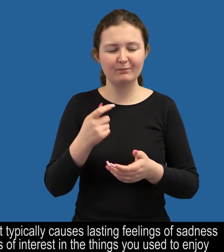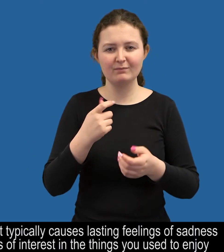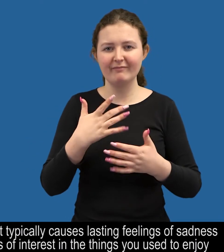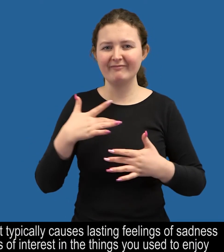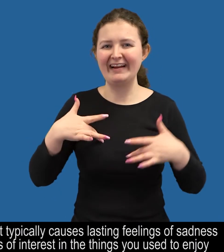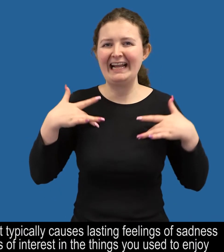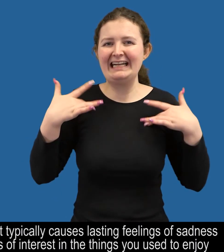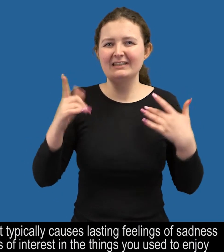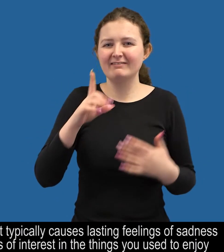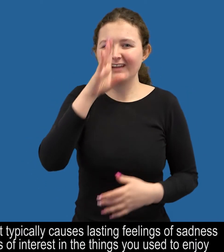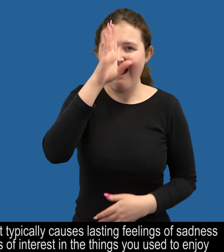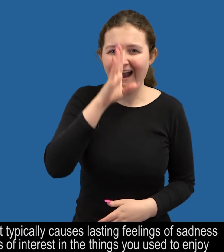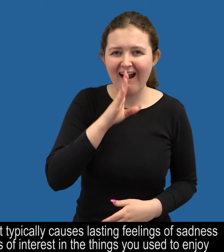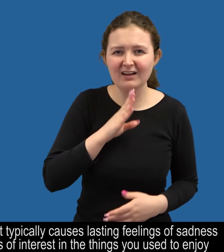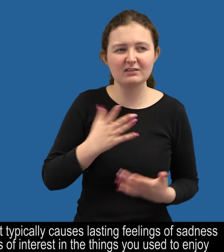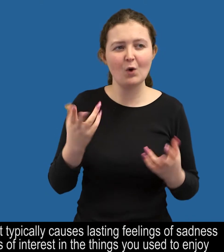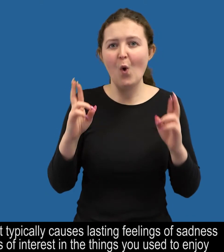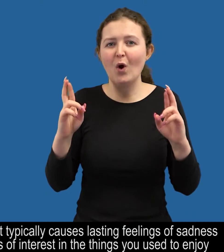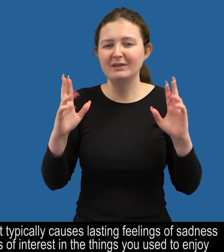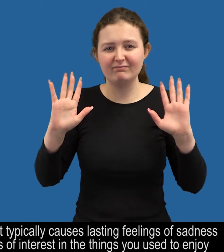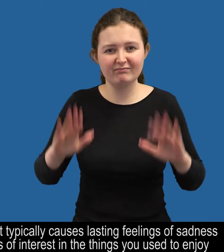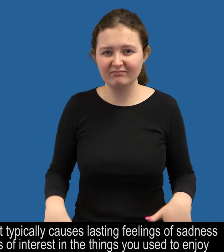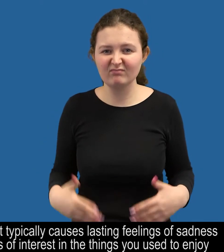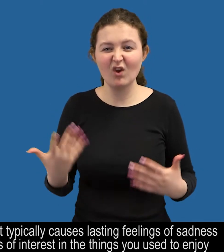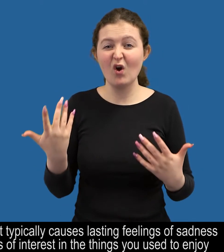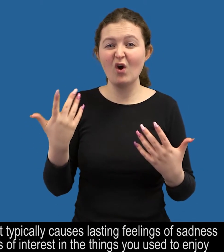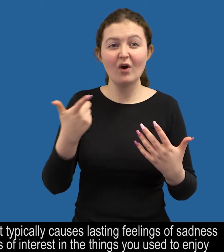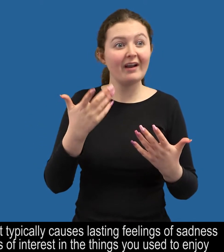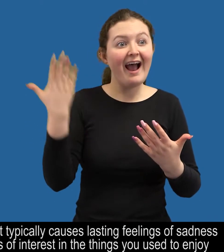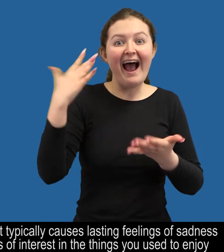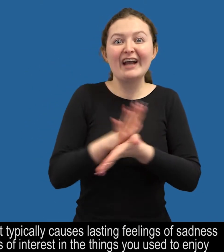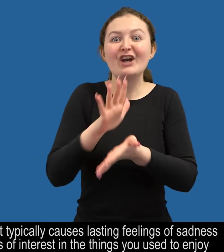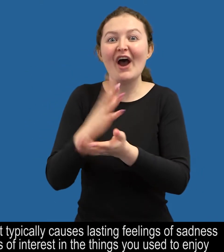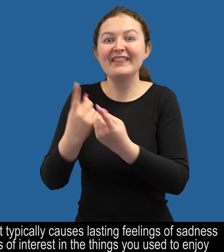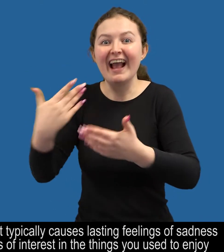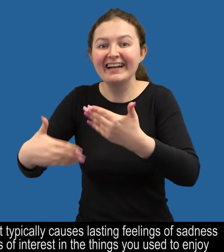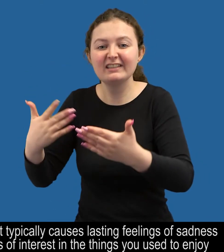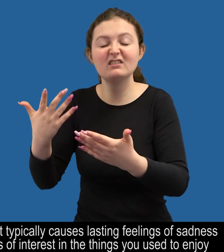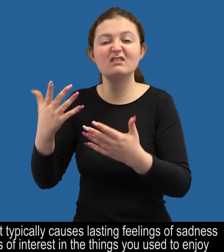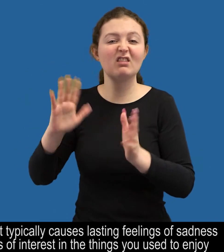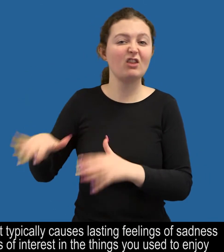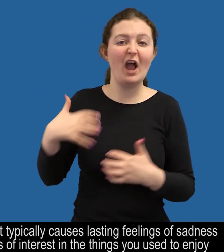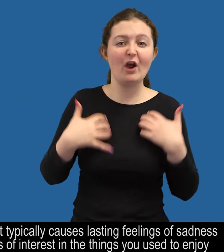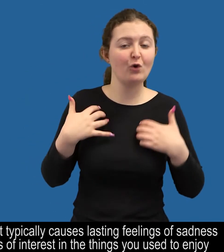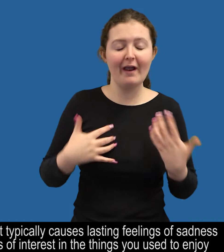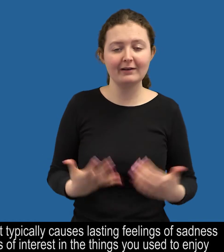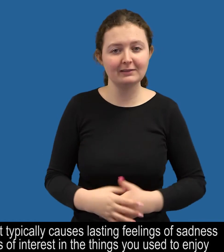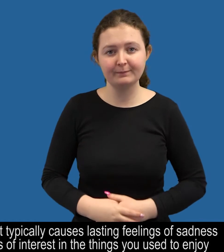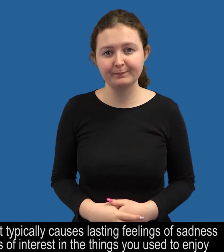depression, a condition that typically causes lasting feelings of sadness and hopelessness, or a loss of interest in things that you